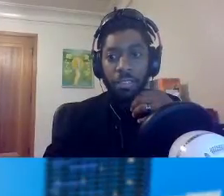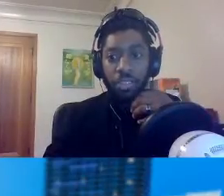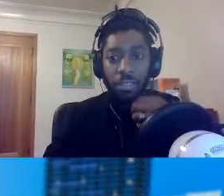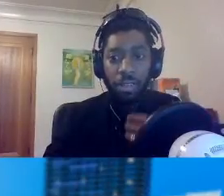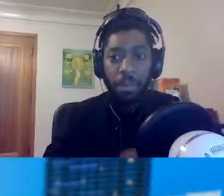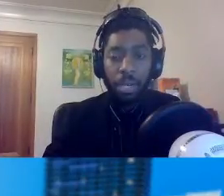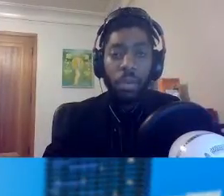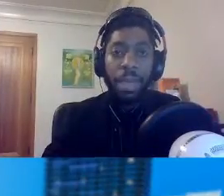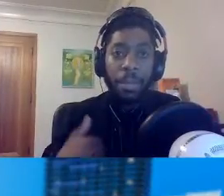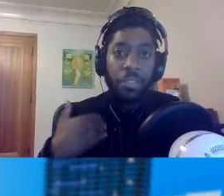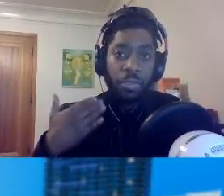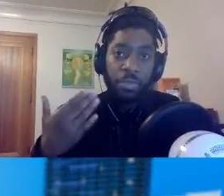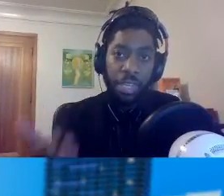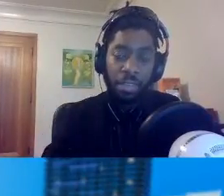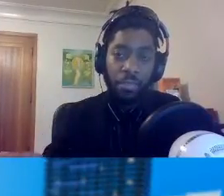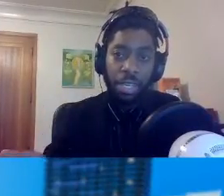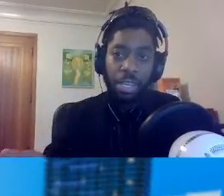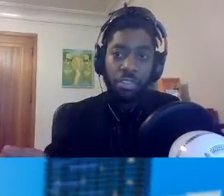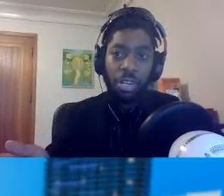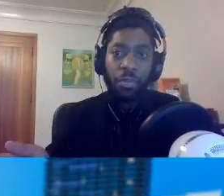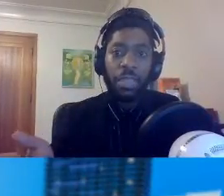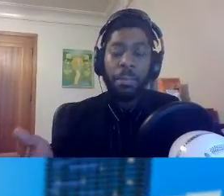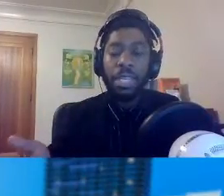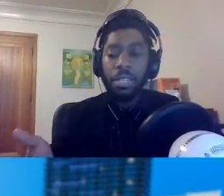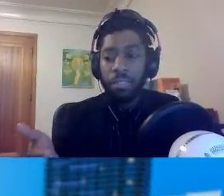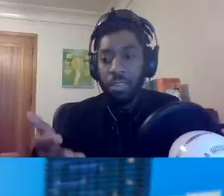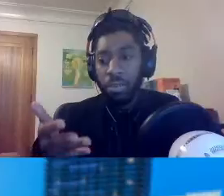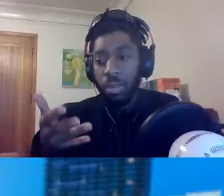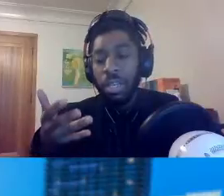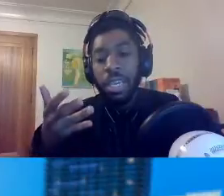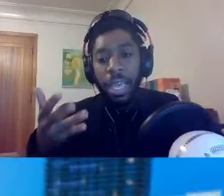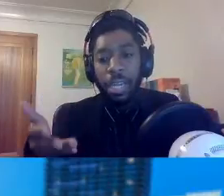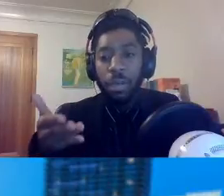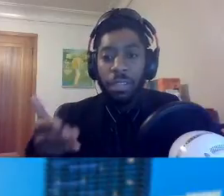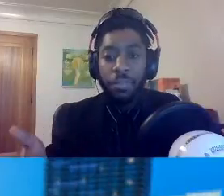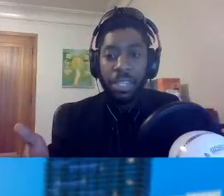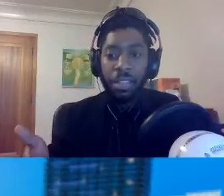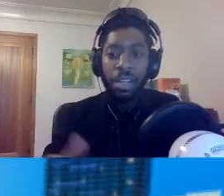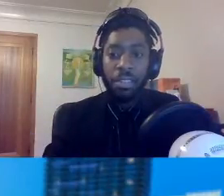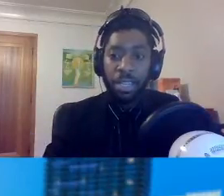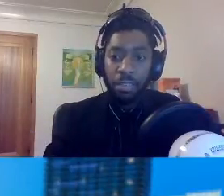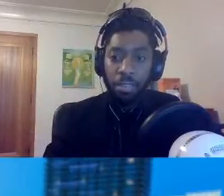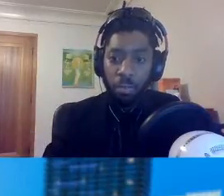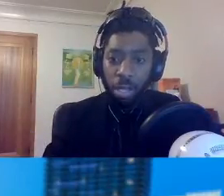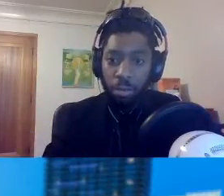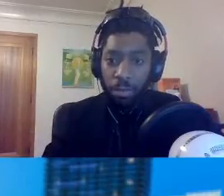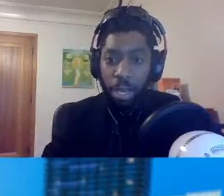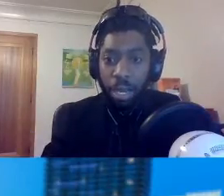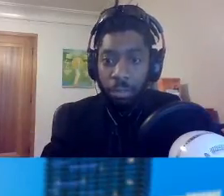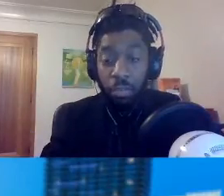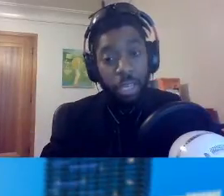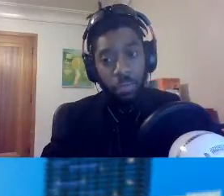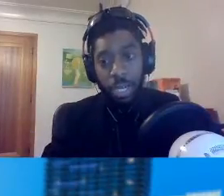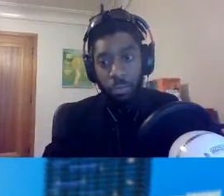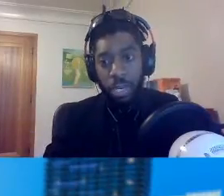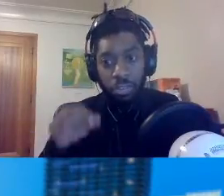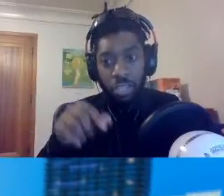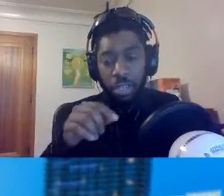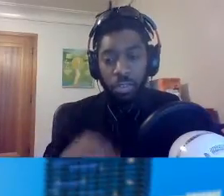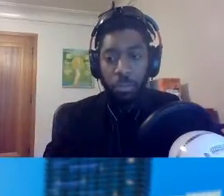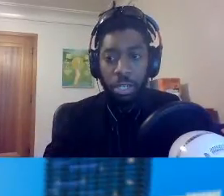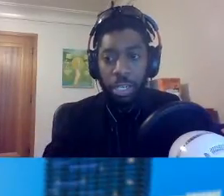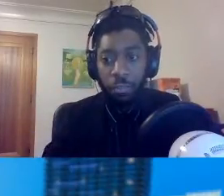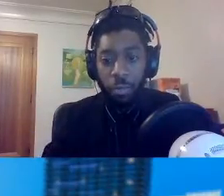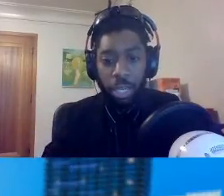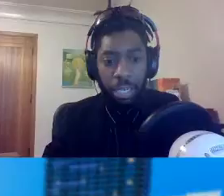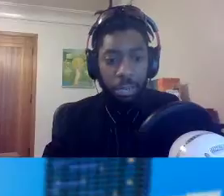Sisolak's decision is going to mean, and what that means for your Vegas vacation, and what that means to anyone living in Las Vegas as well. So yes, Ryan, we're actually going to